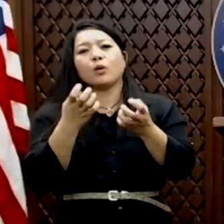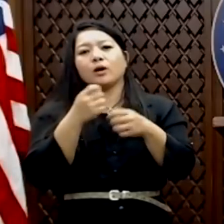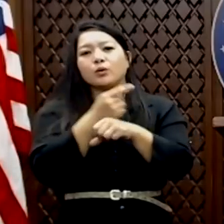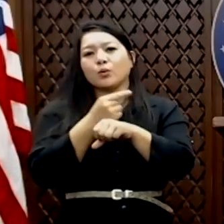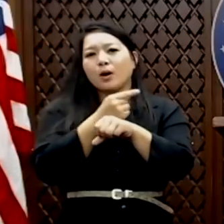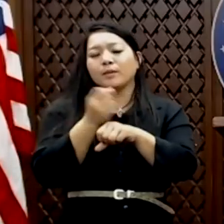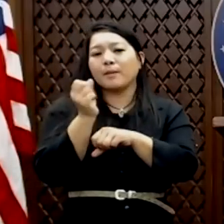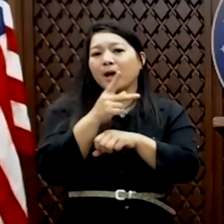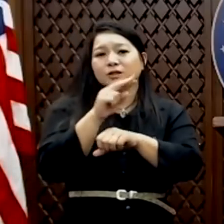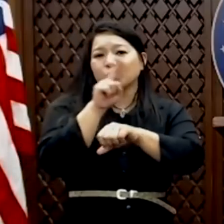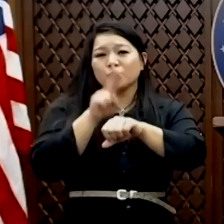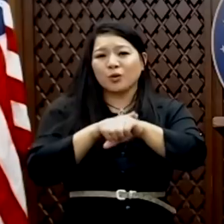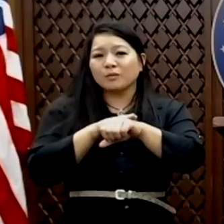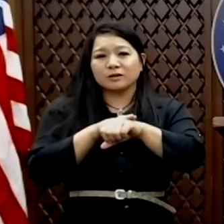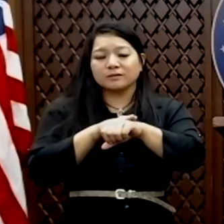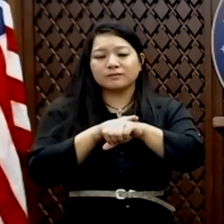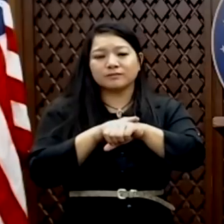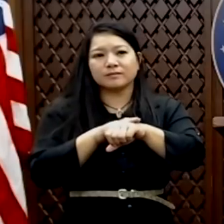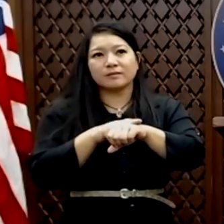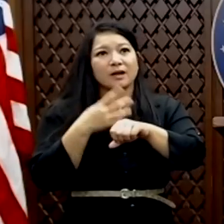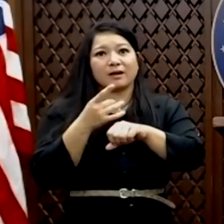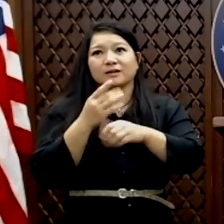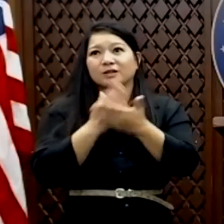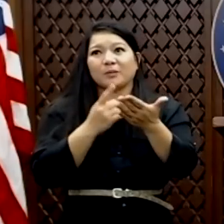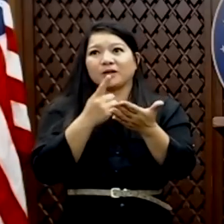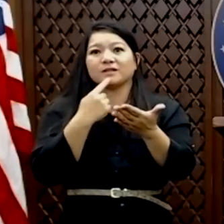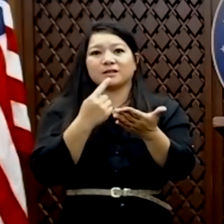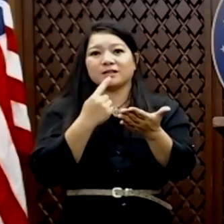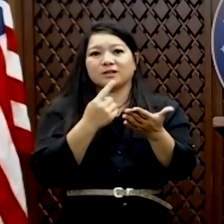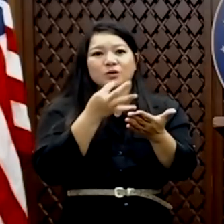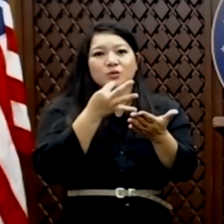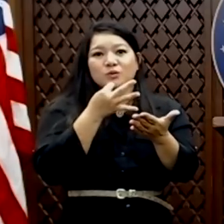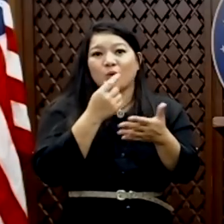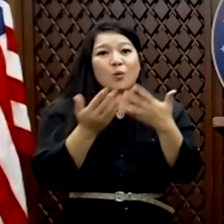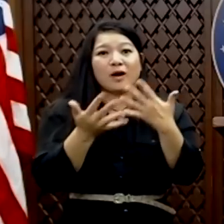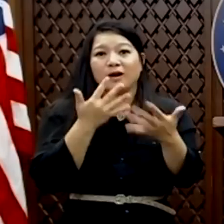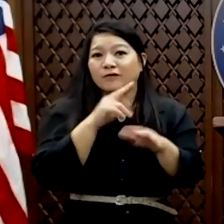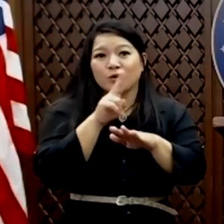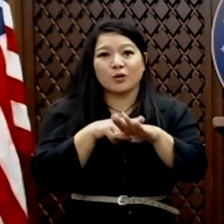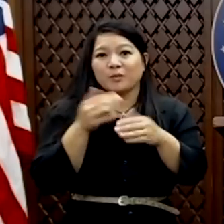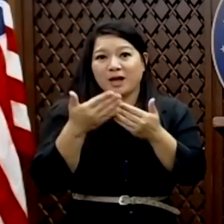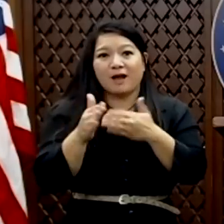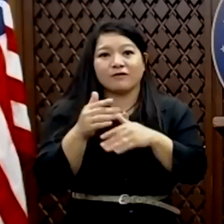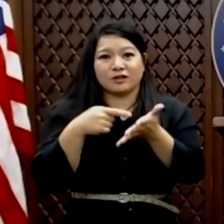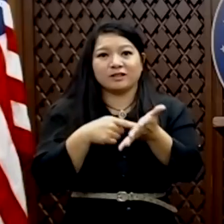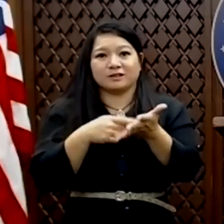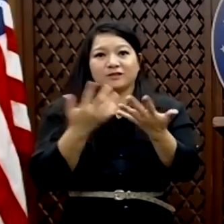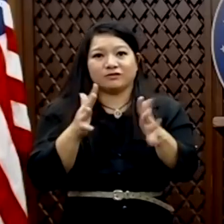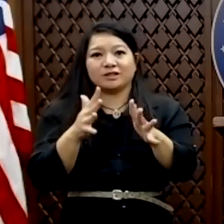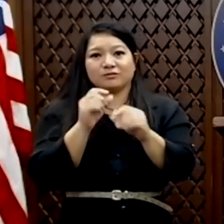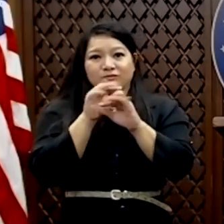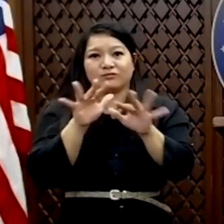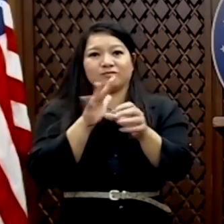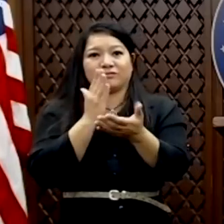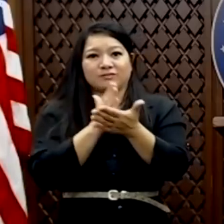be back to normal, as like I think someone said, as whatever normal will be after this.